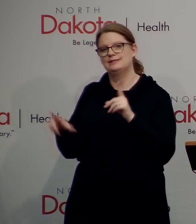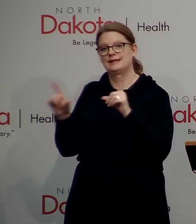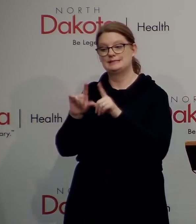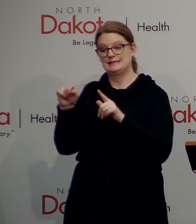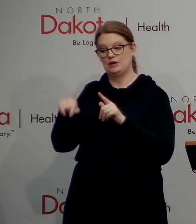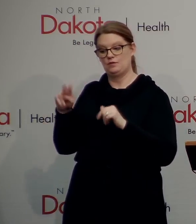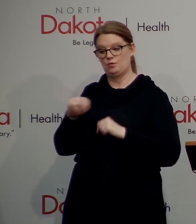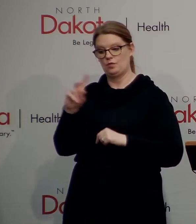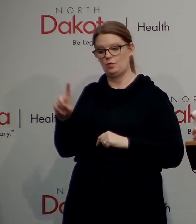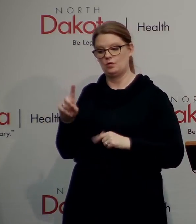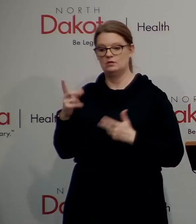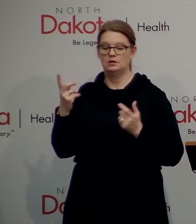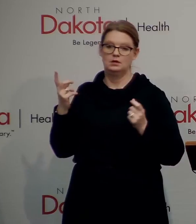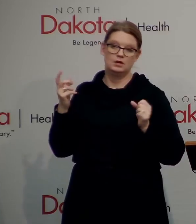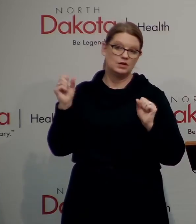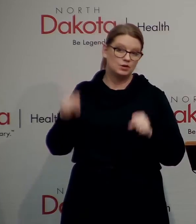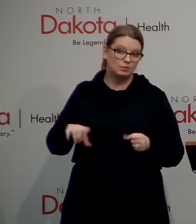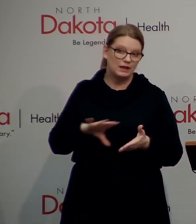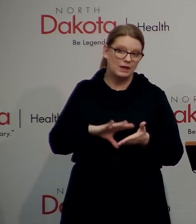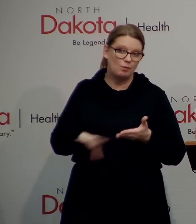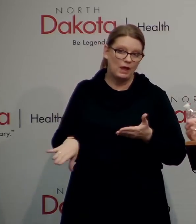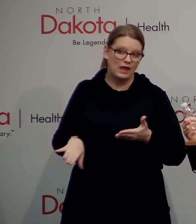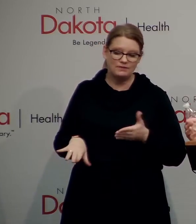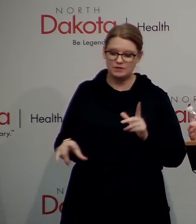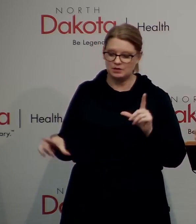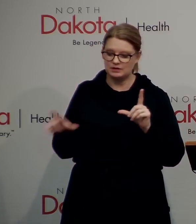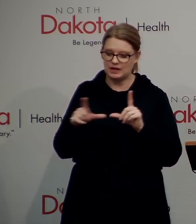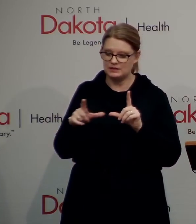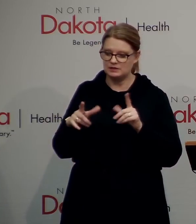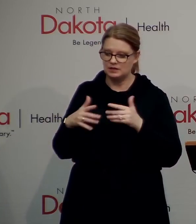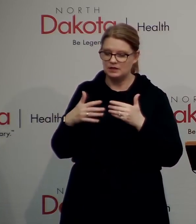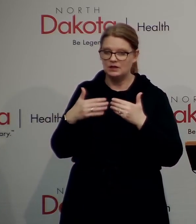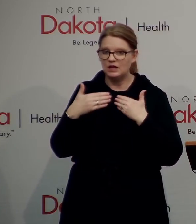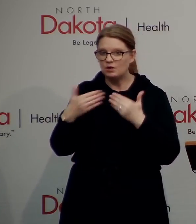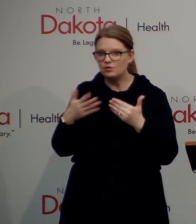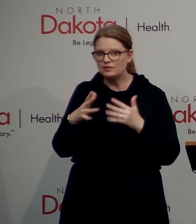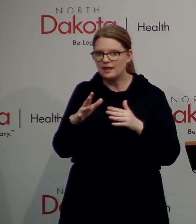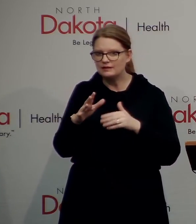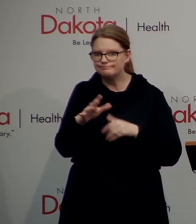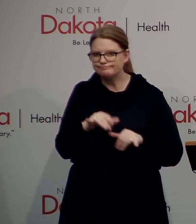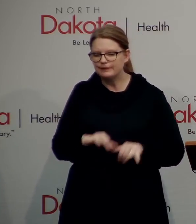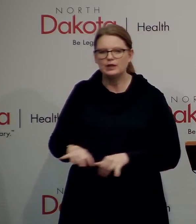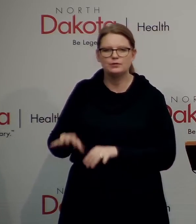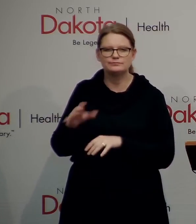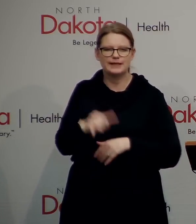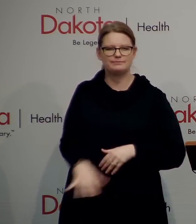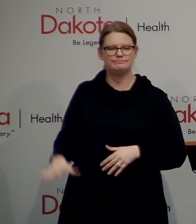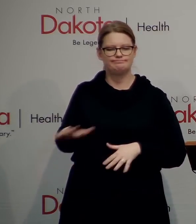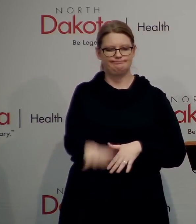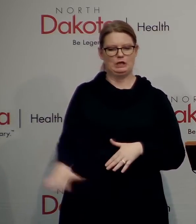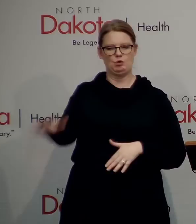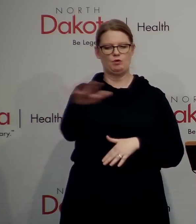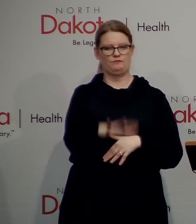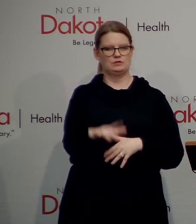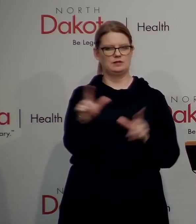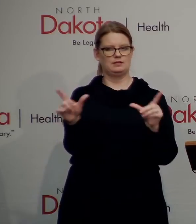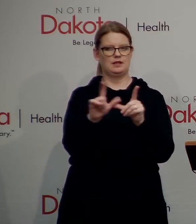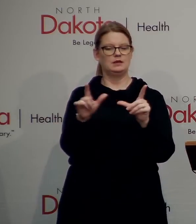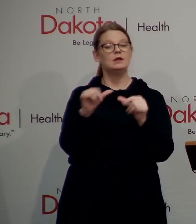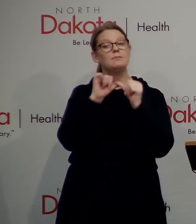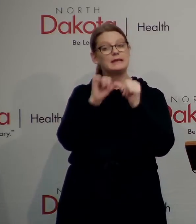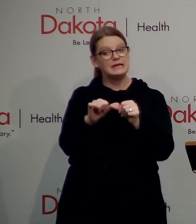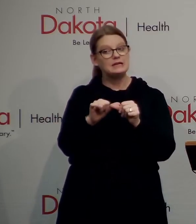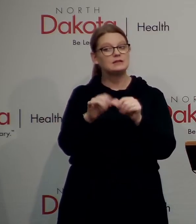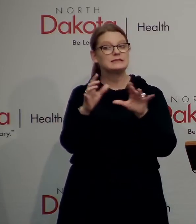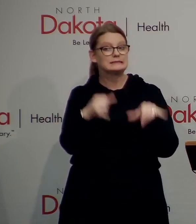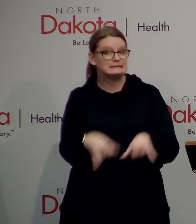Dakota. Could we waive those licensing and go to universal licensing recognition, maintaining the standards of those